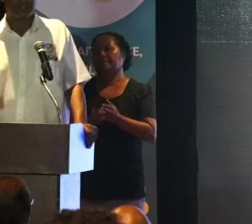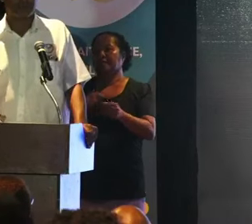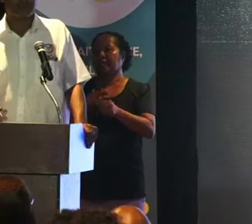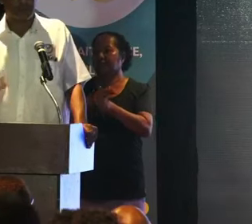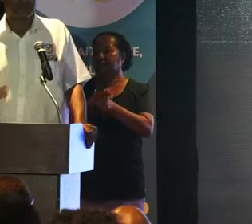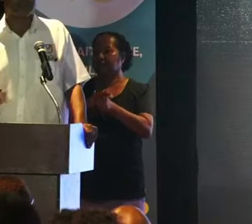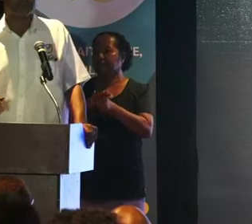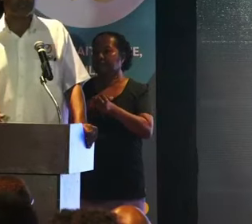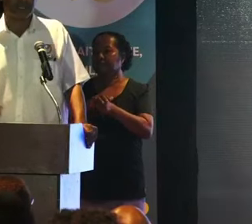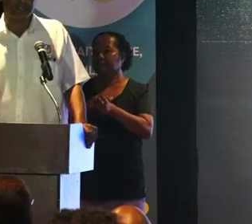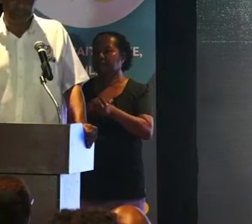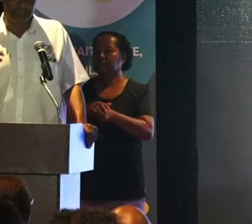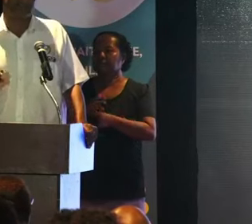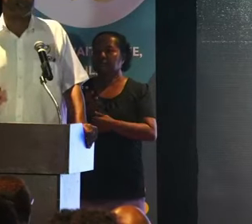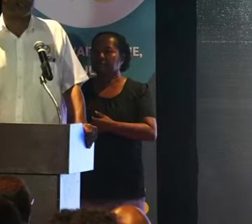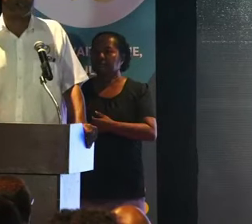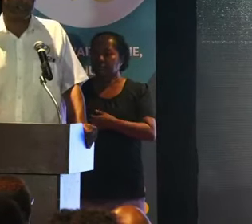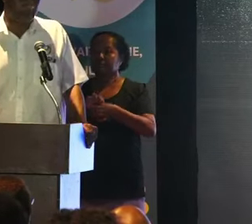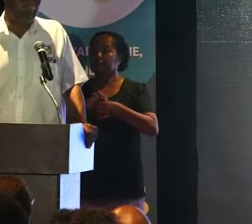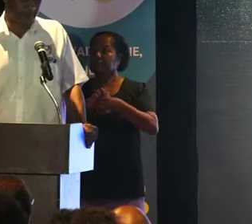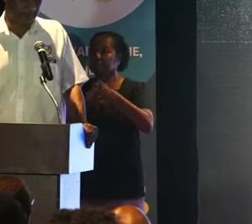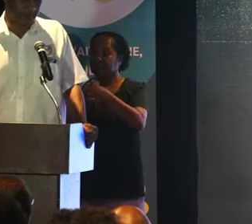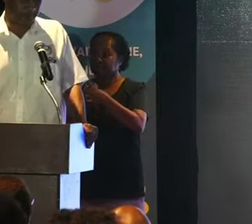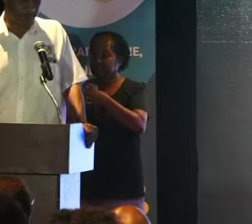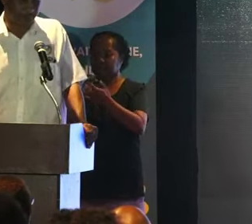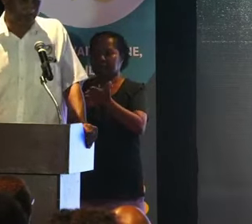When it comes to ownership of the company, it's the shareholders.